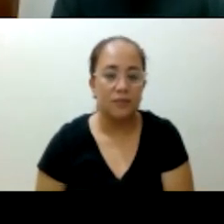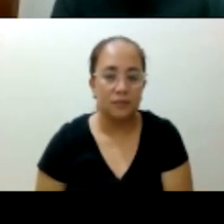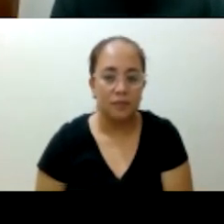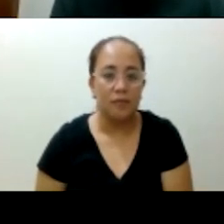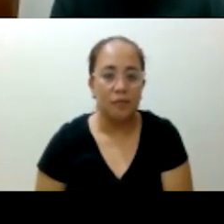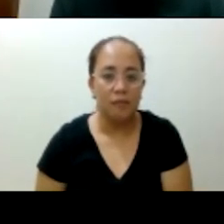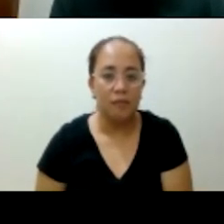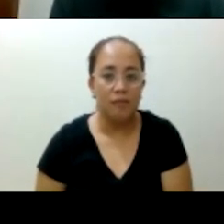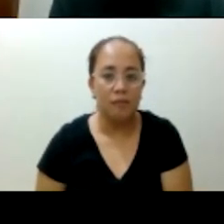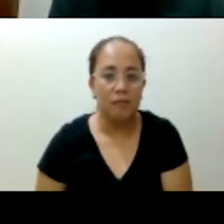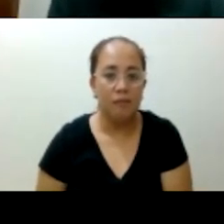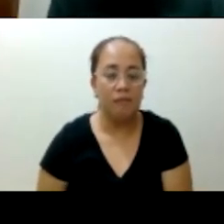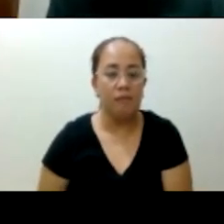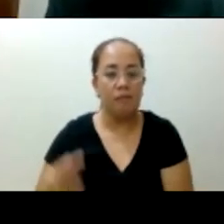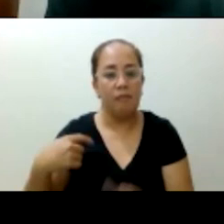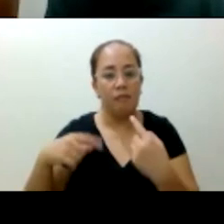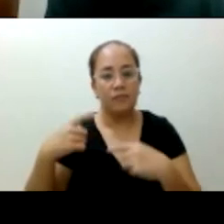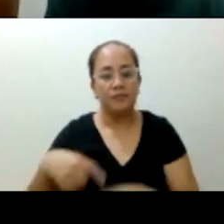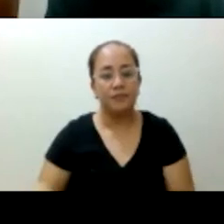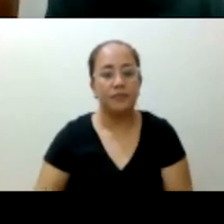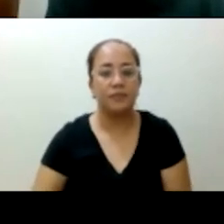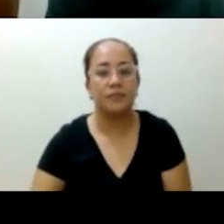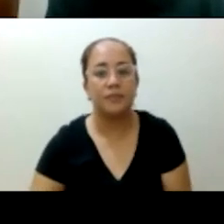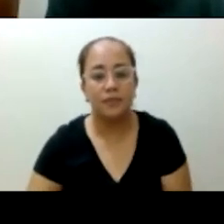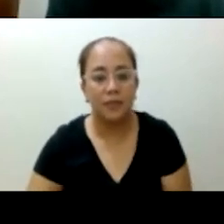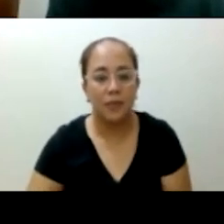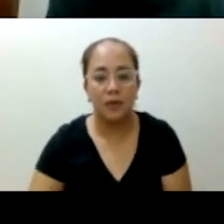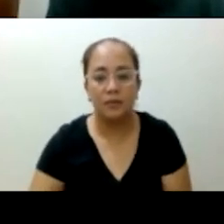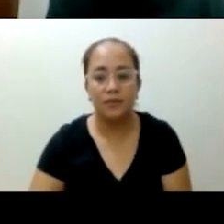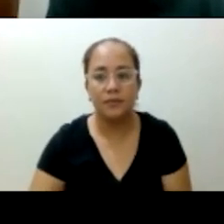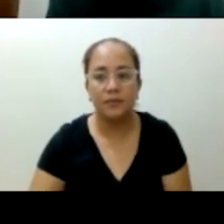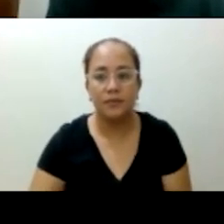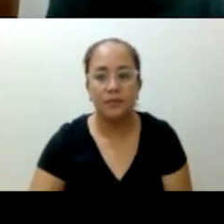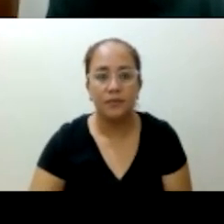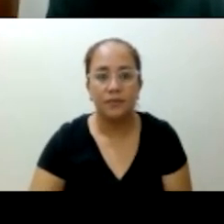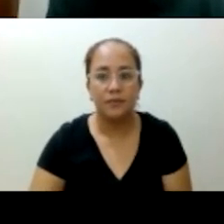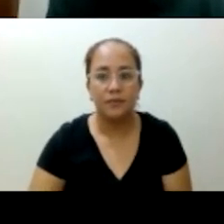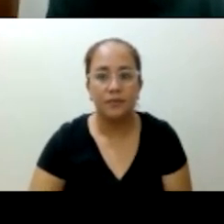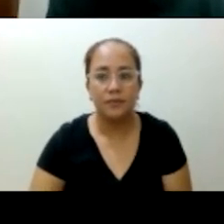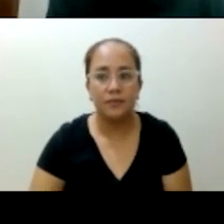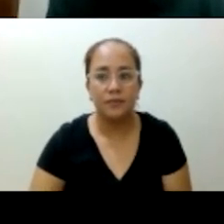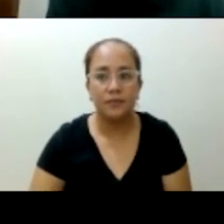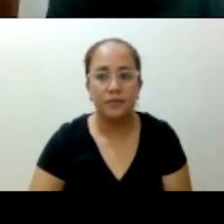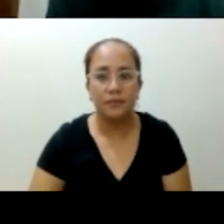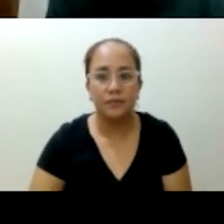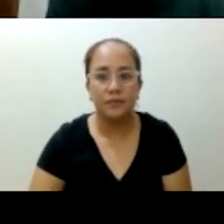there's another backpack there. I may have listed too many signs here. Hold on a second.